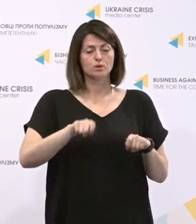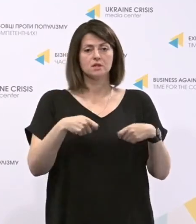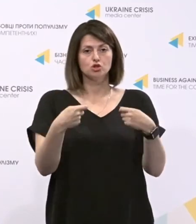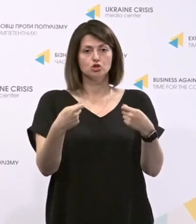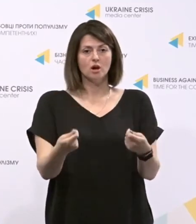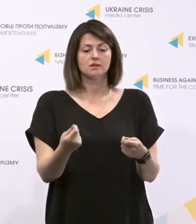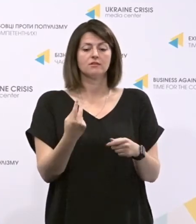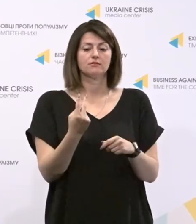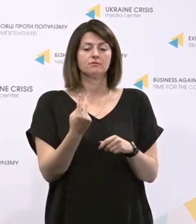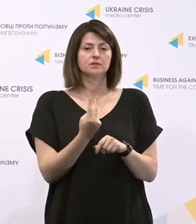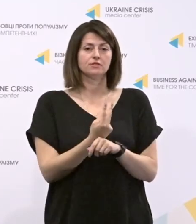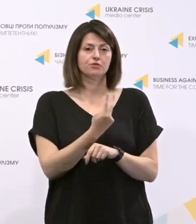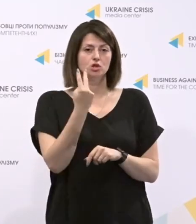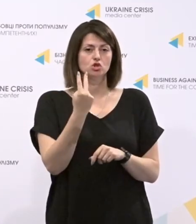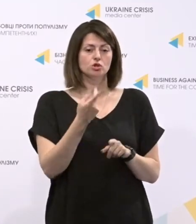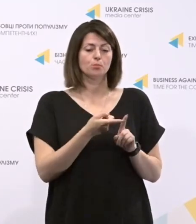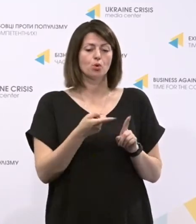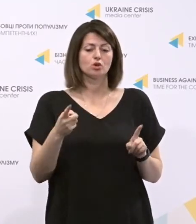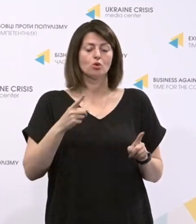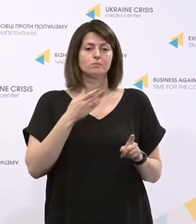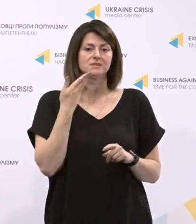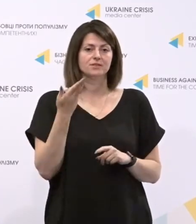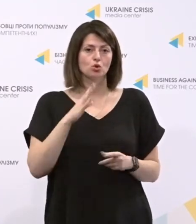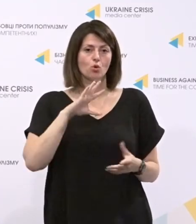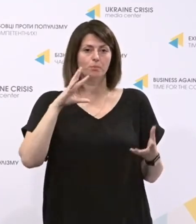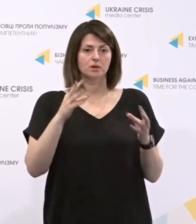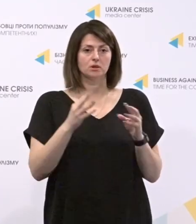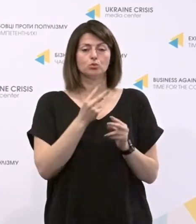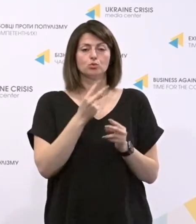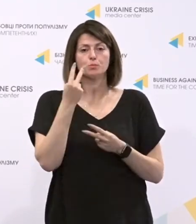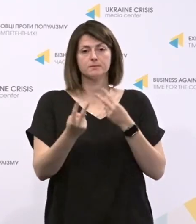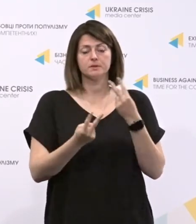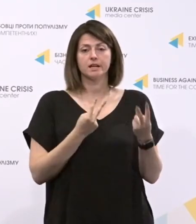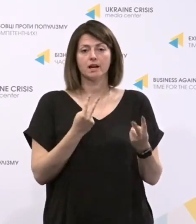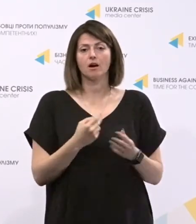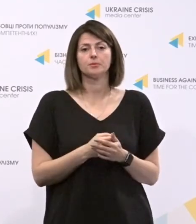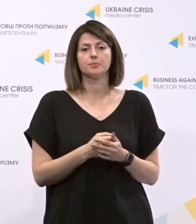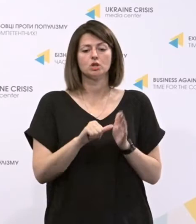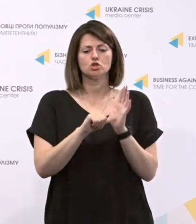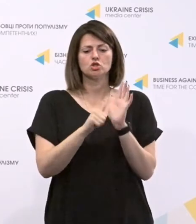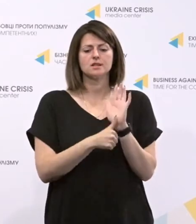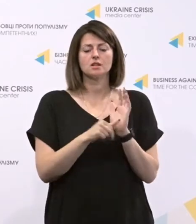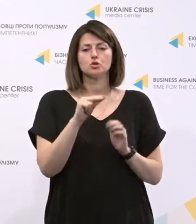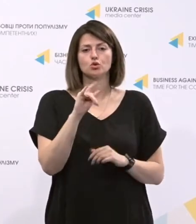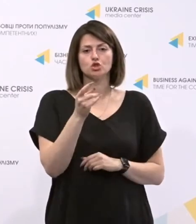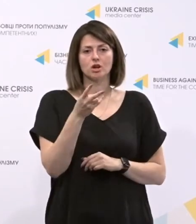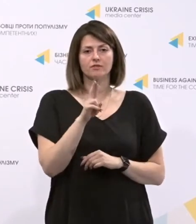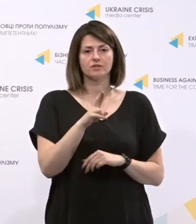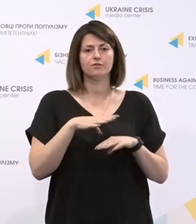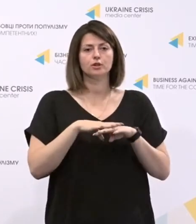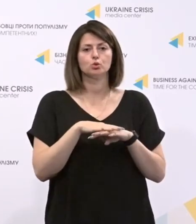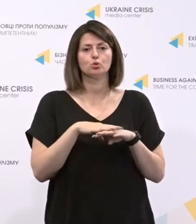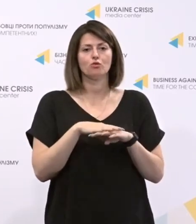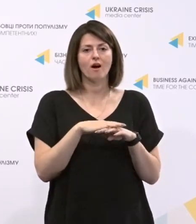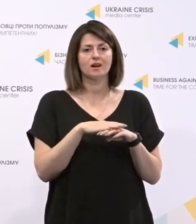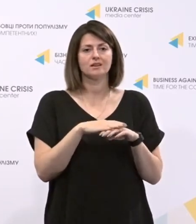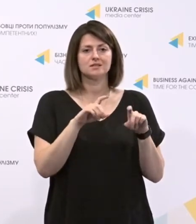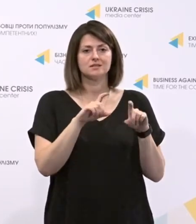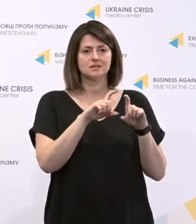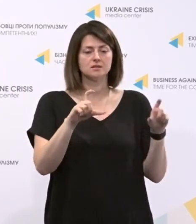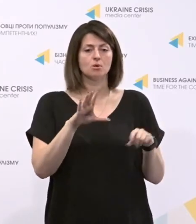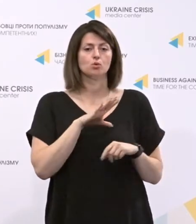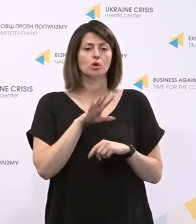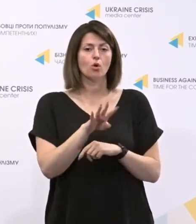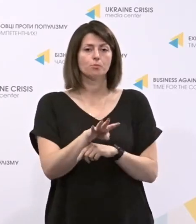Recently, on the 6th of June, the Donetsk filtration station was shelled yet again, resulting in damages to its